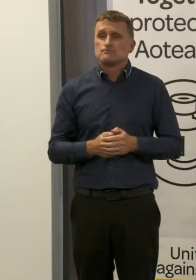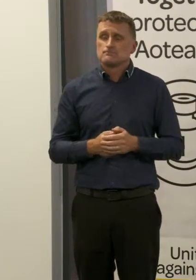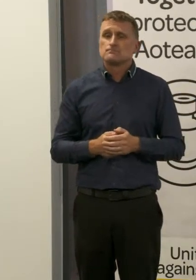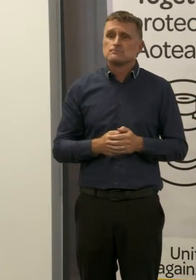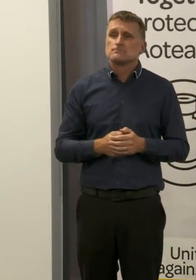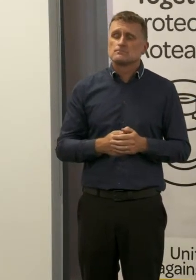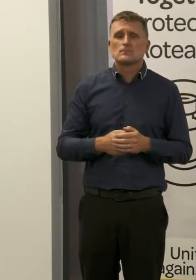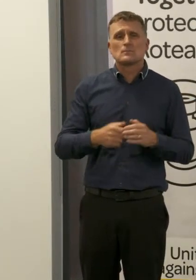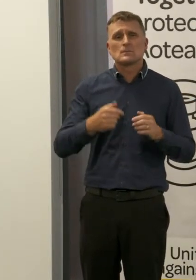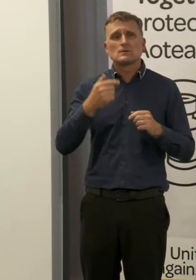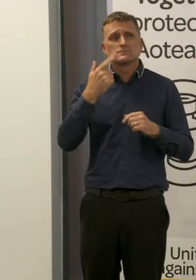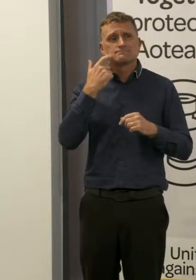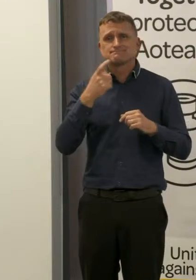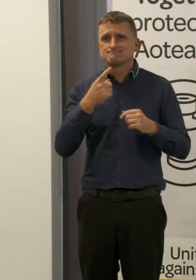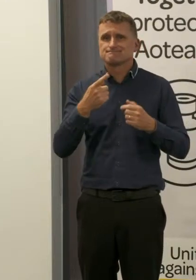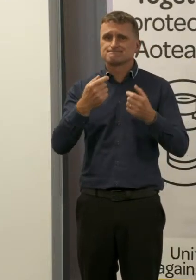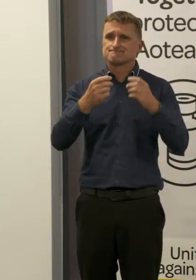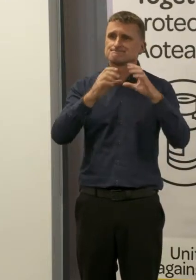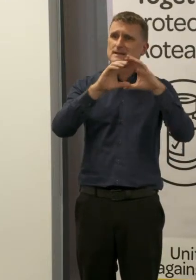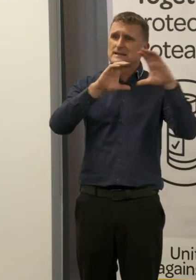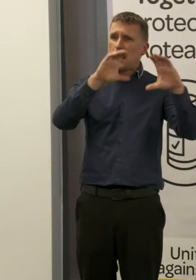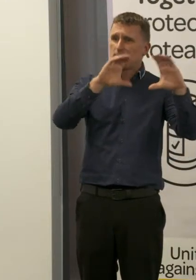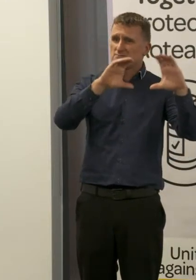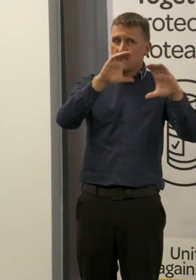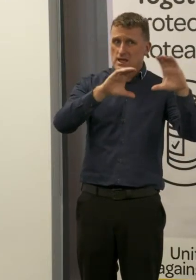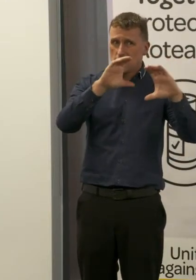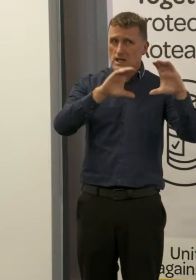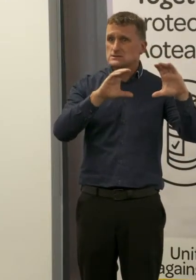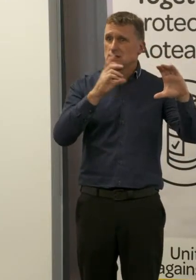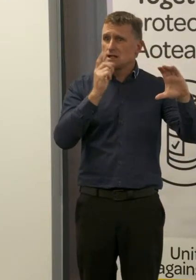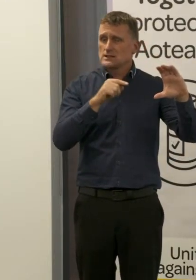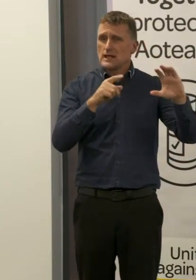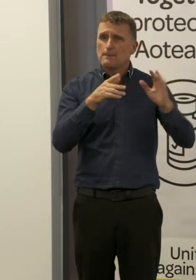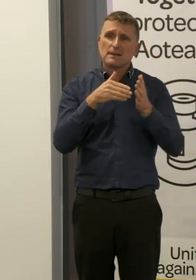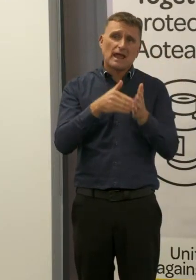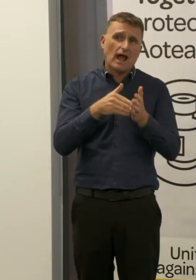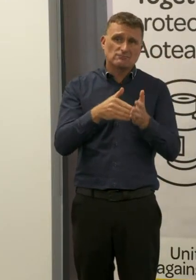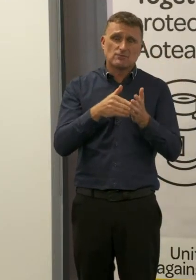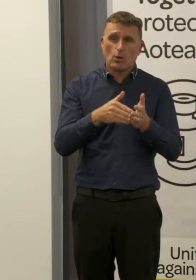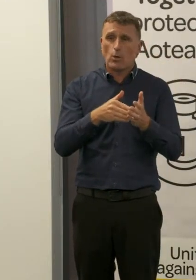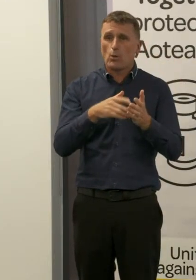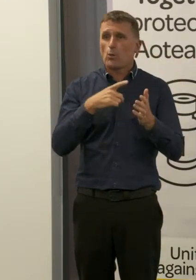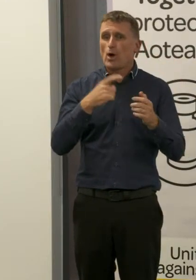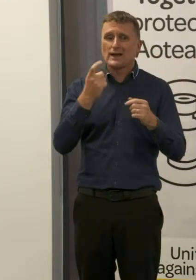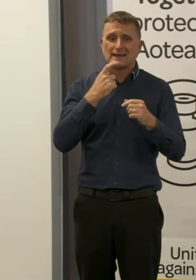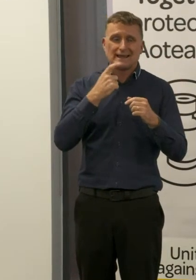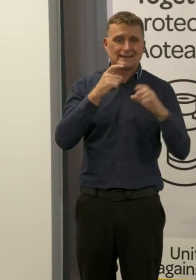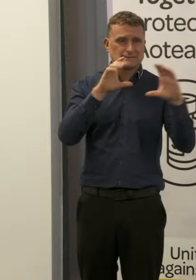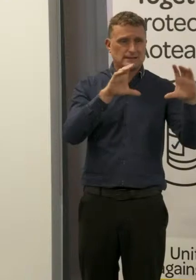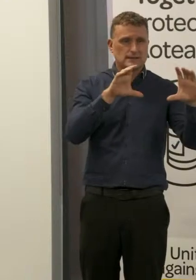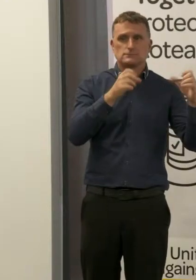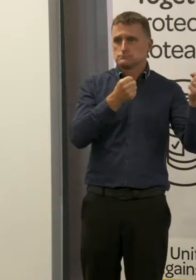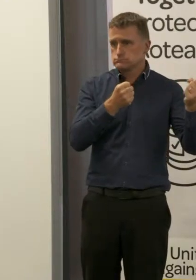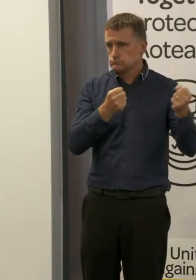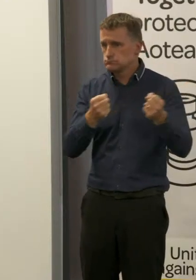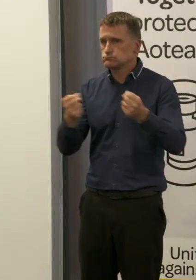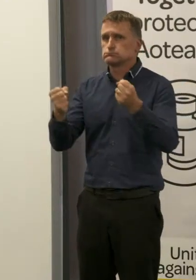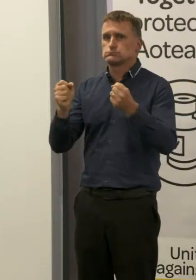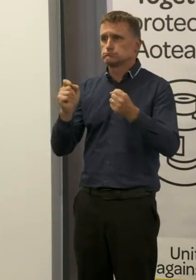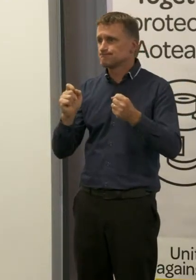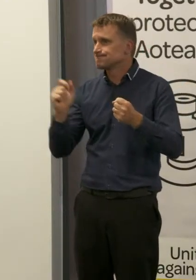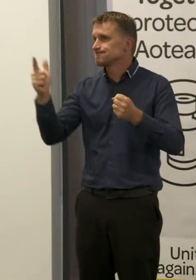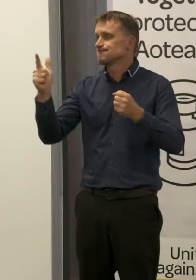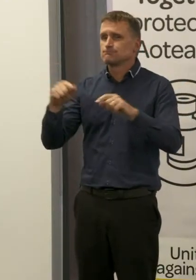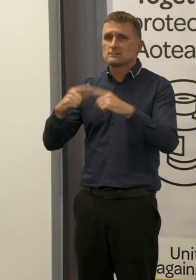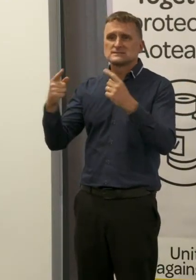have been really helpful in some instances, partly because they're mobile, and that so you can take them out to